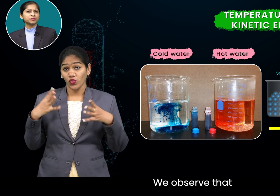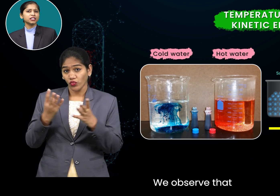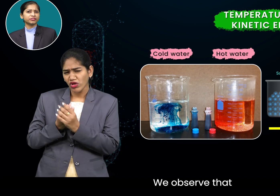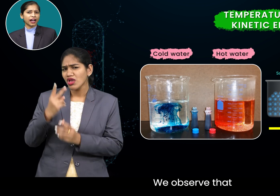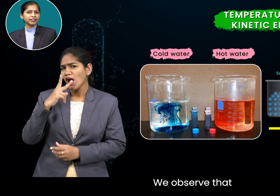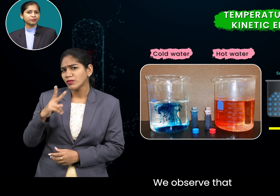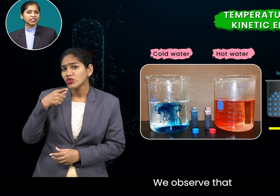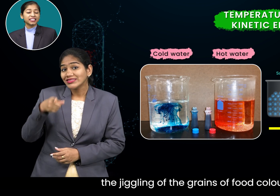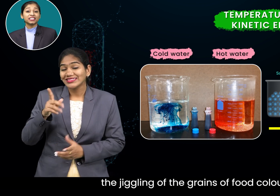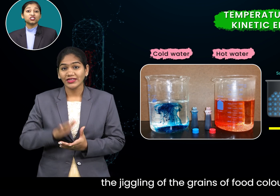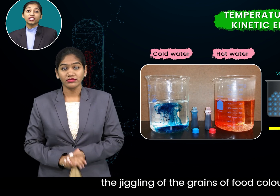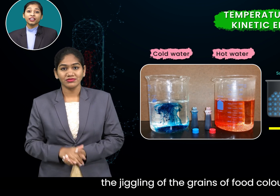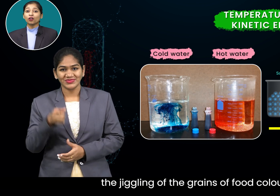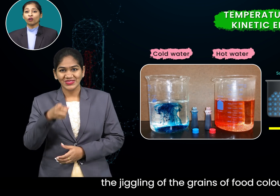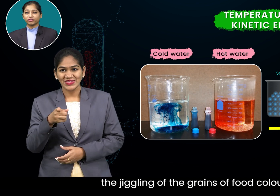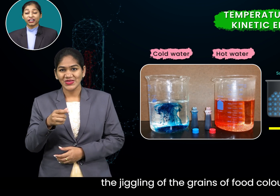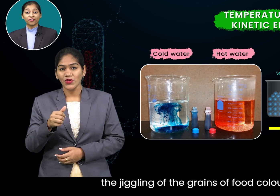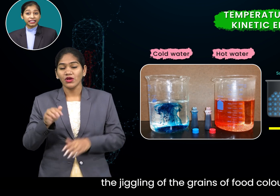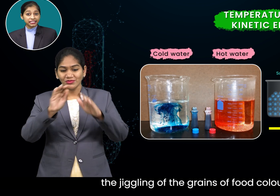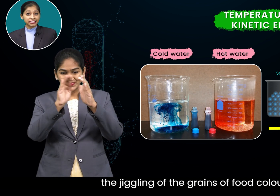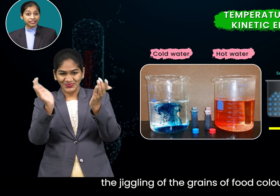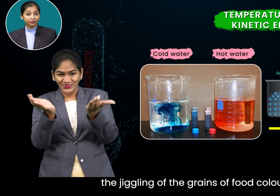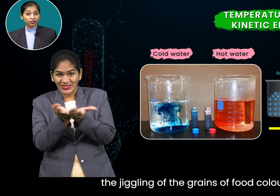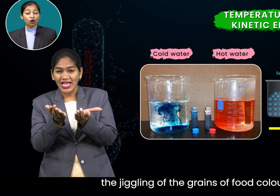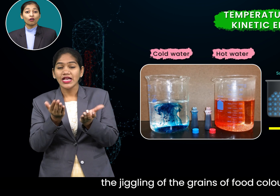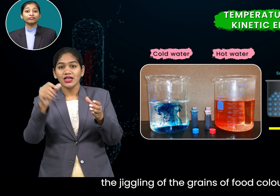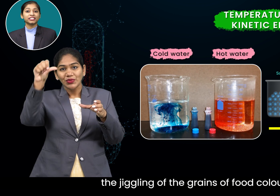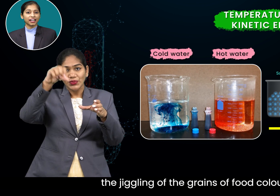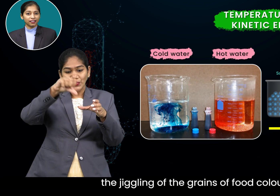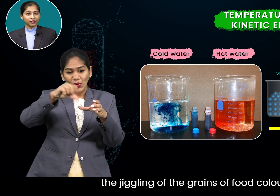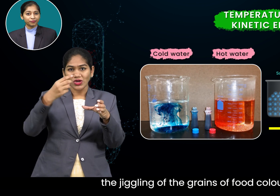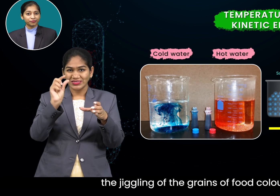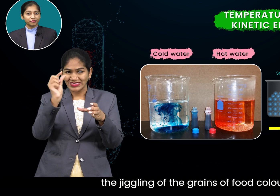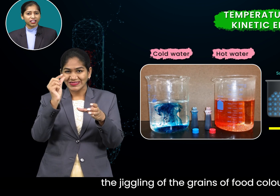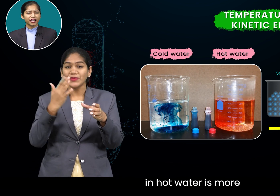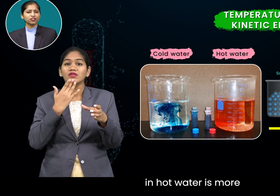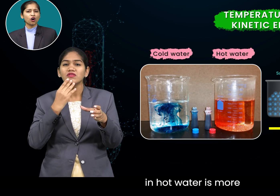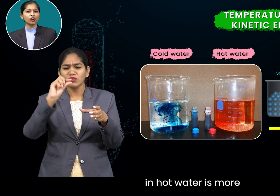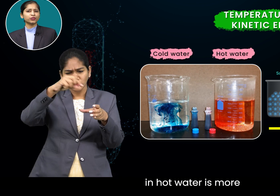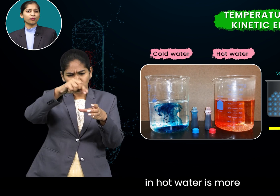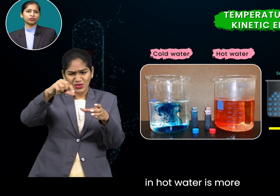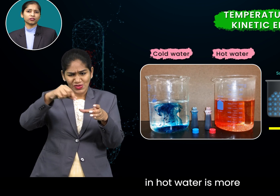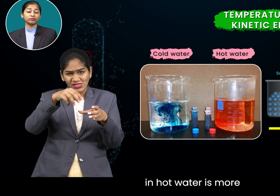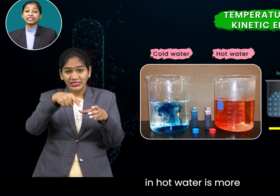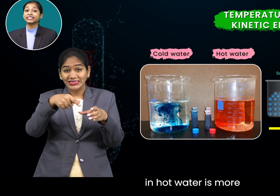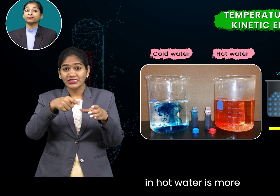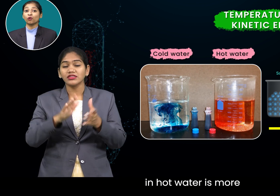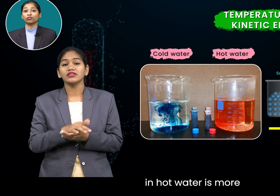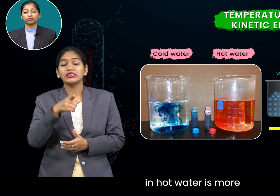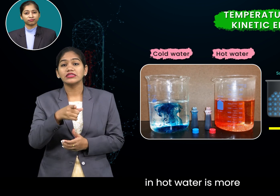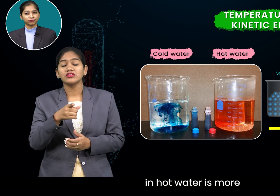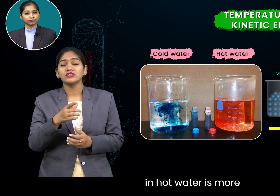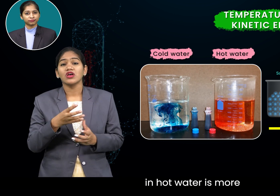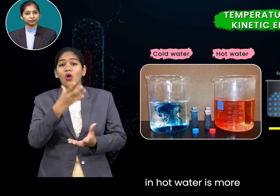We observe that the jiggling of the grains of food color in hot water is